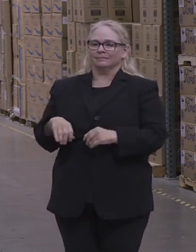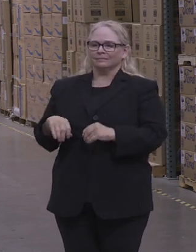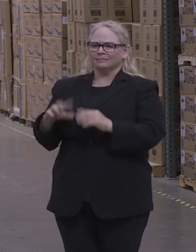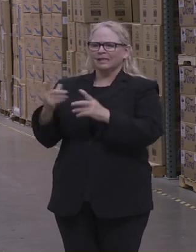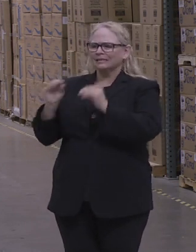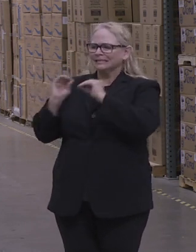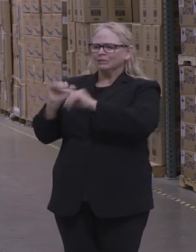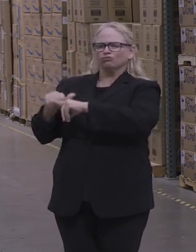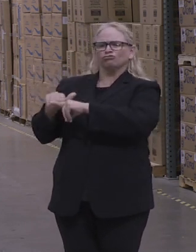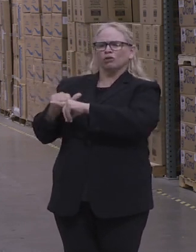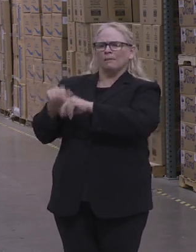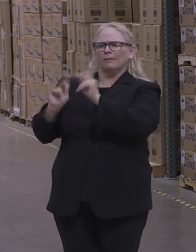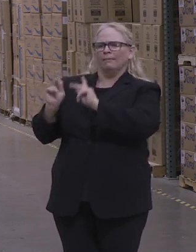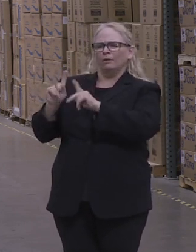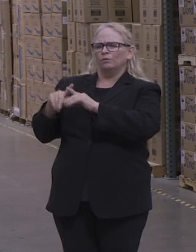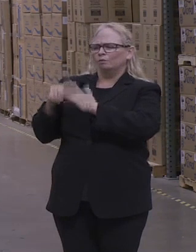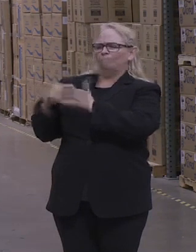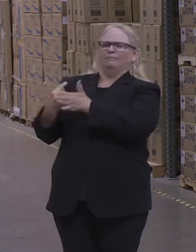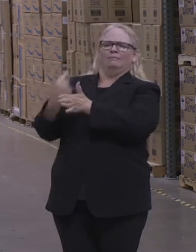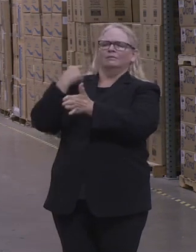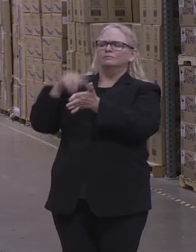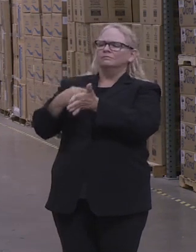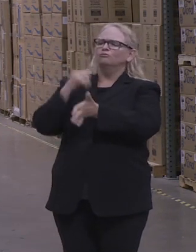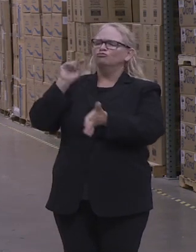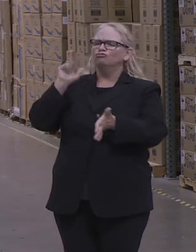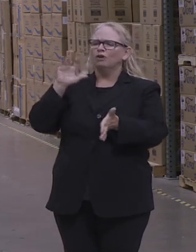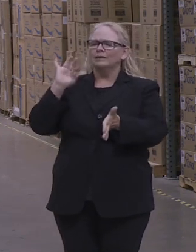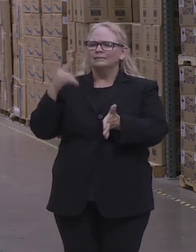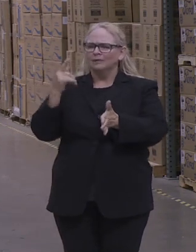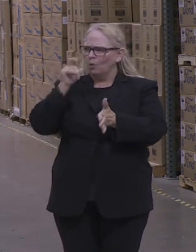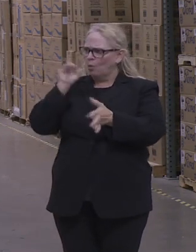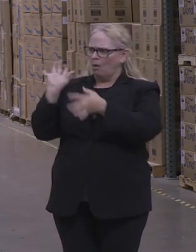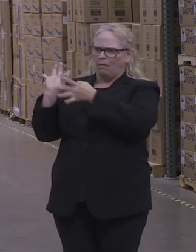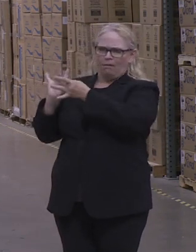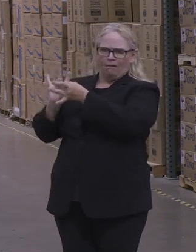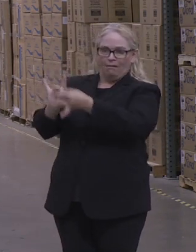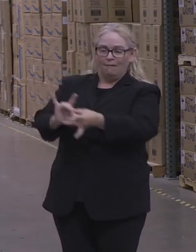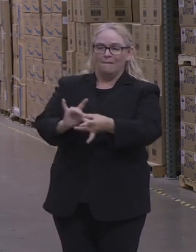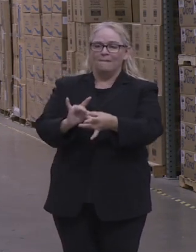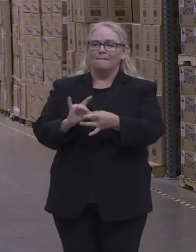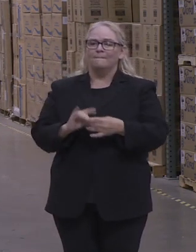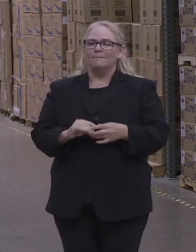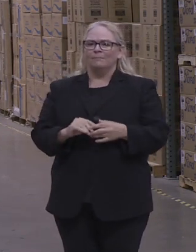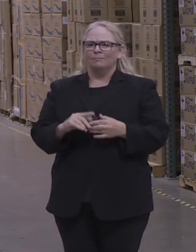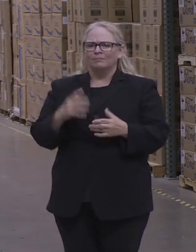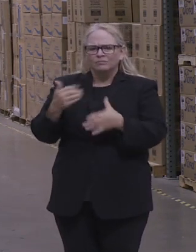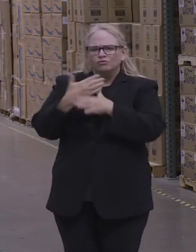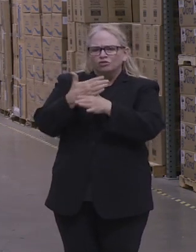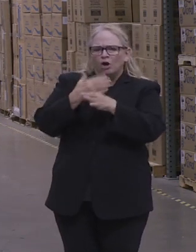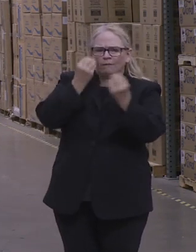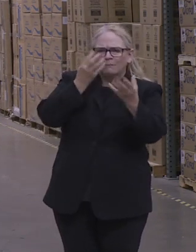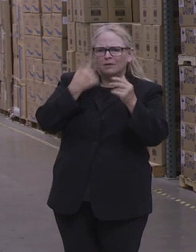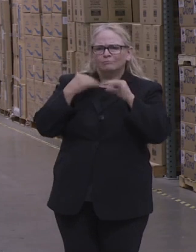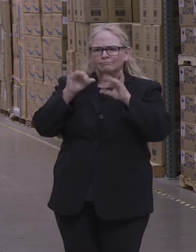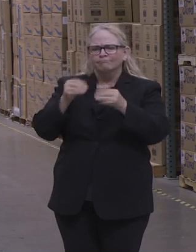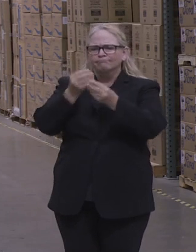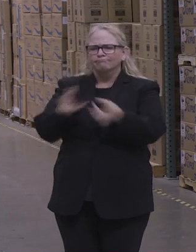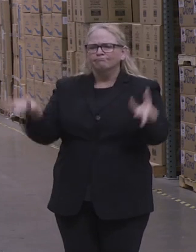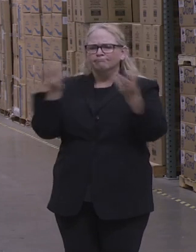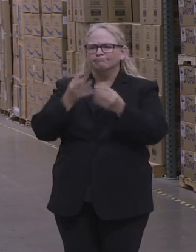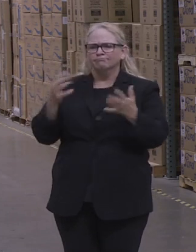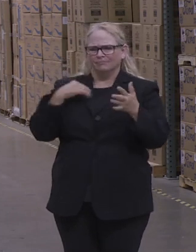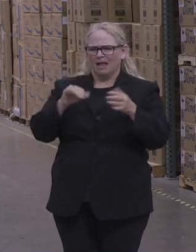state to develop a platform to aggregate and share and distribute data related to contact tracing in the